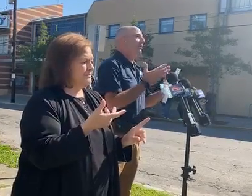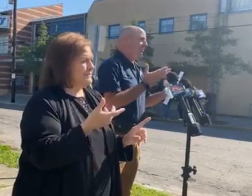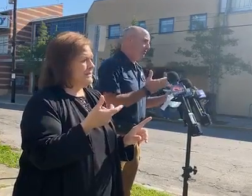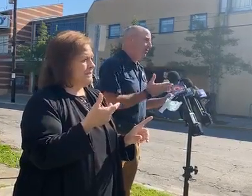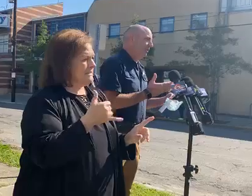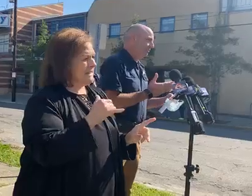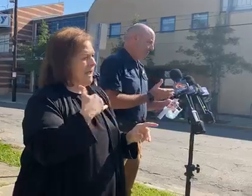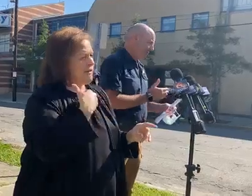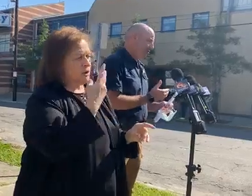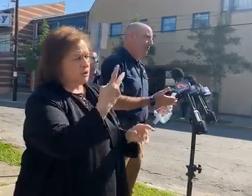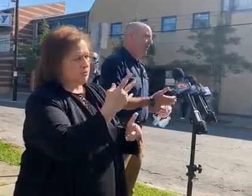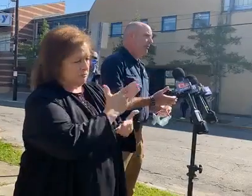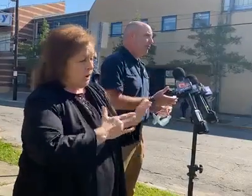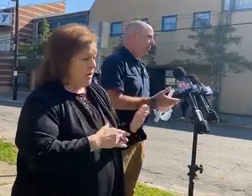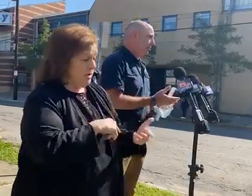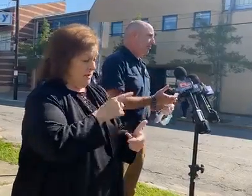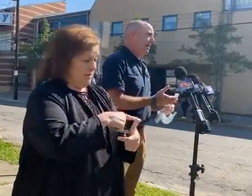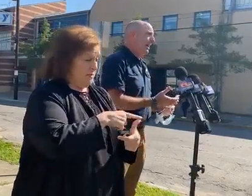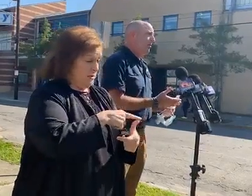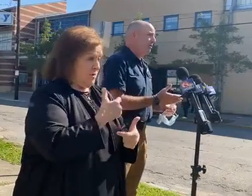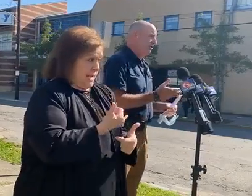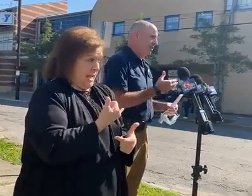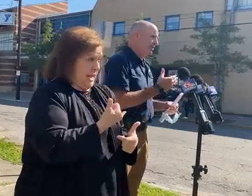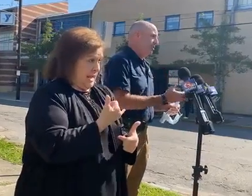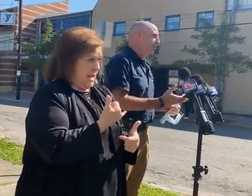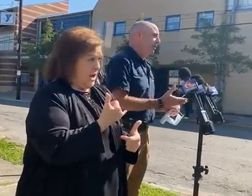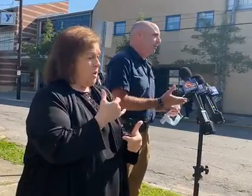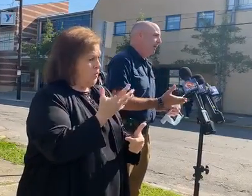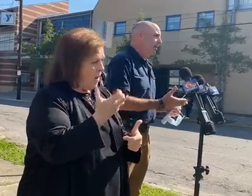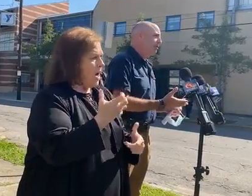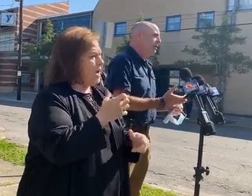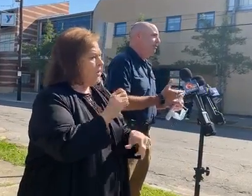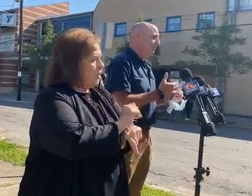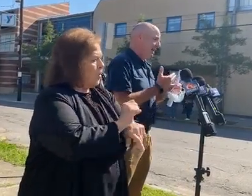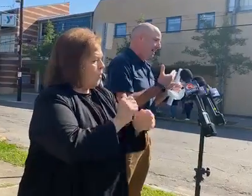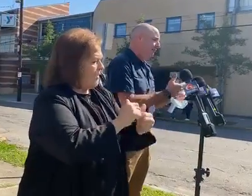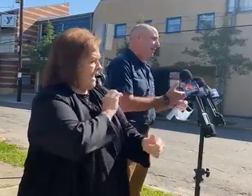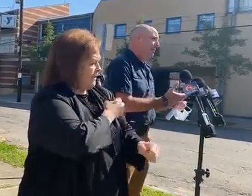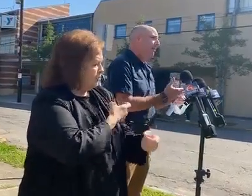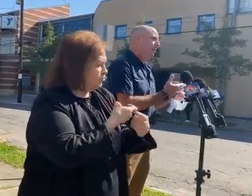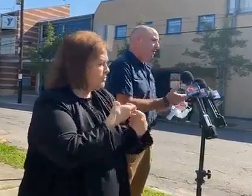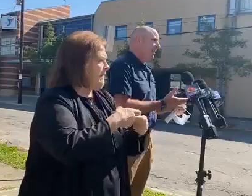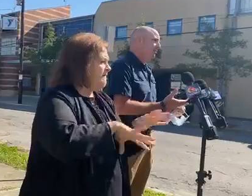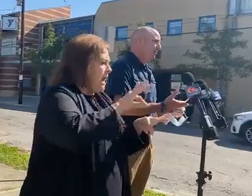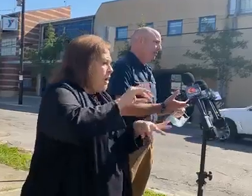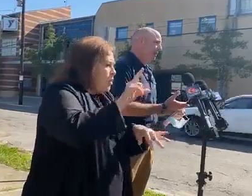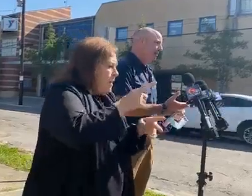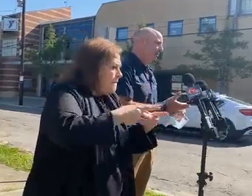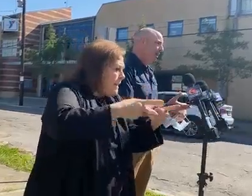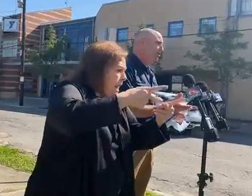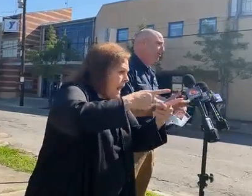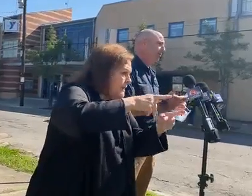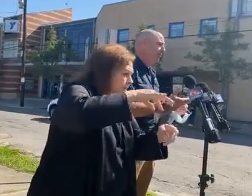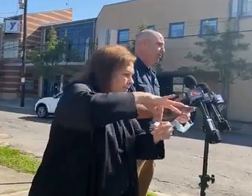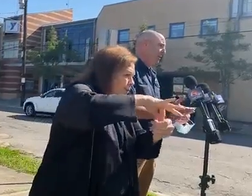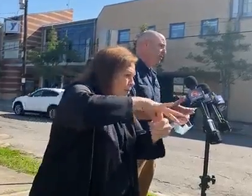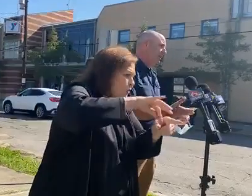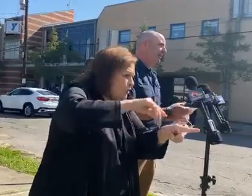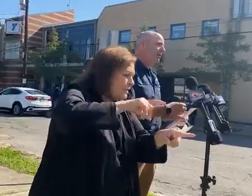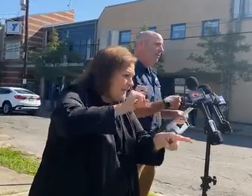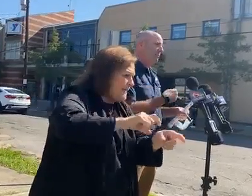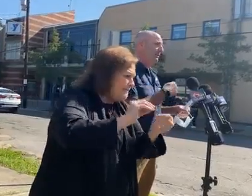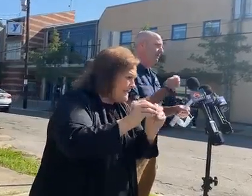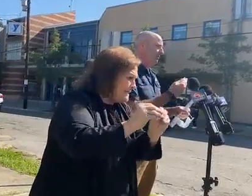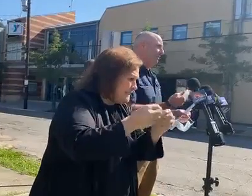two phases to this. The first phase is what we're doing right now, which is to continue working with energy to identify and prioritize those locations for